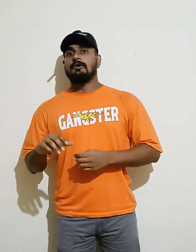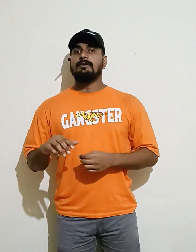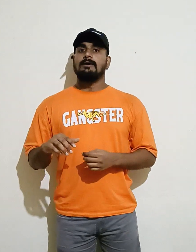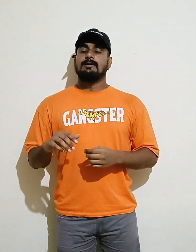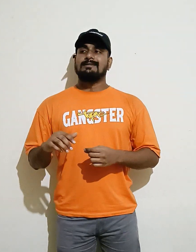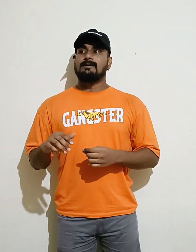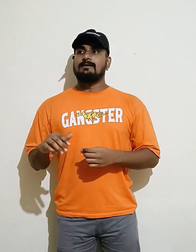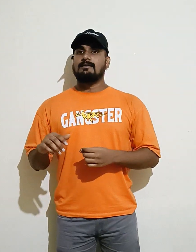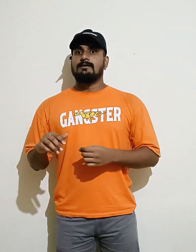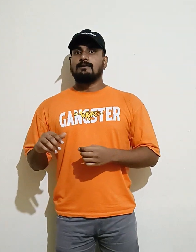or the